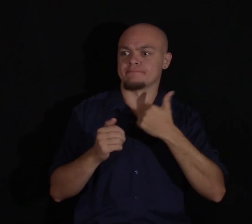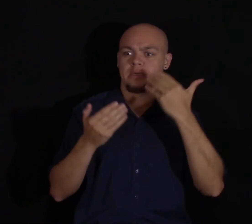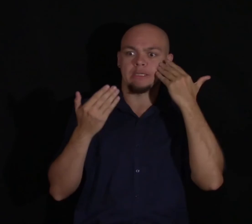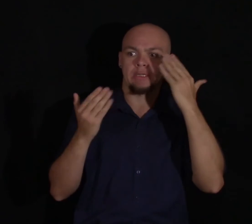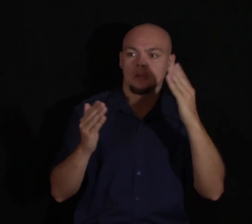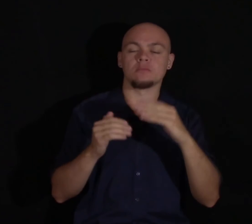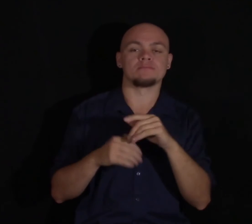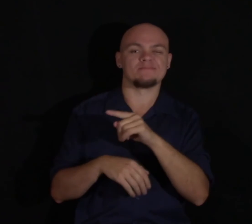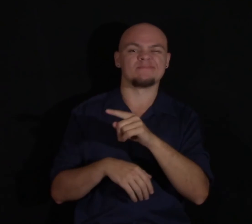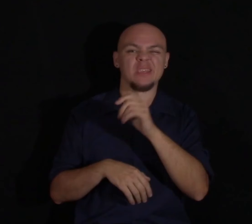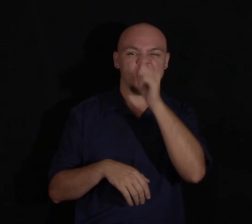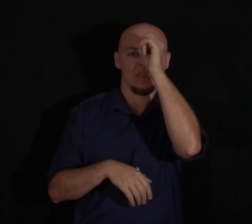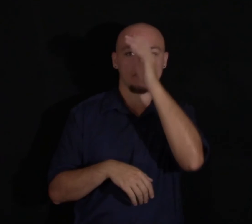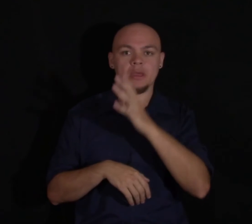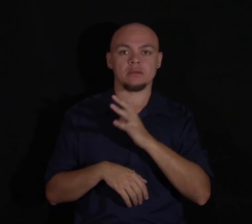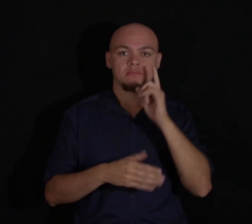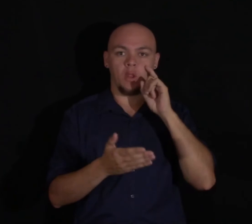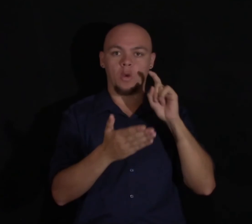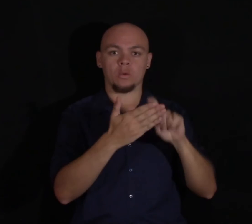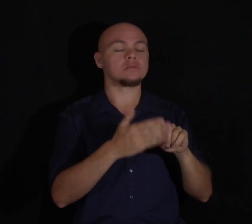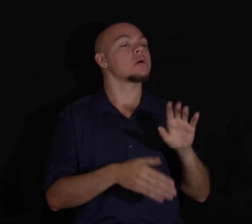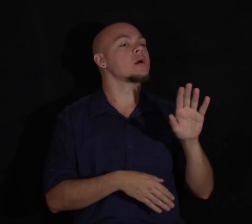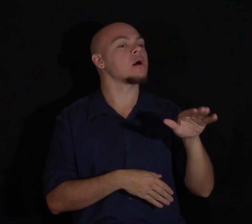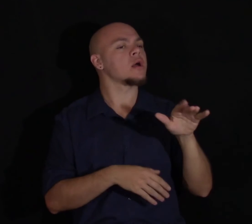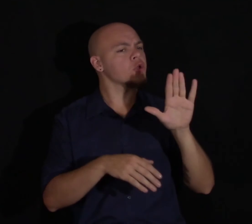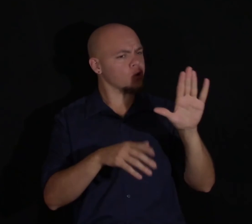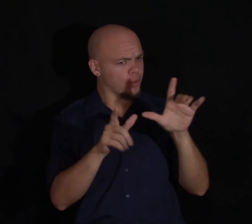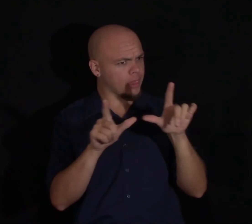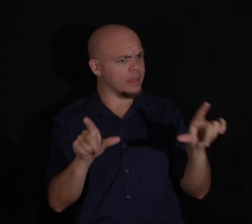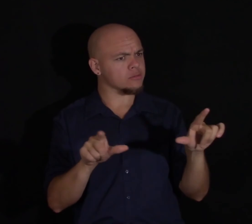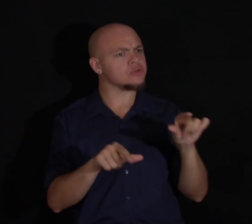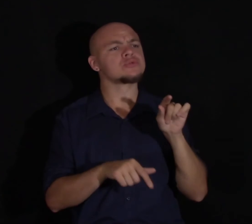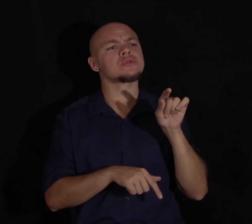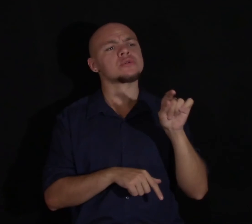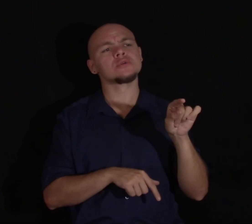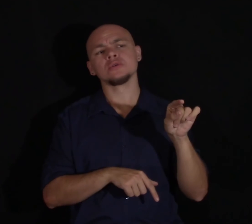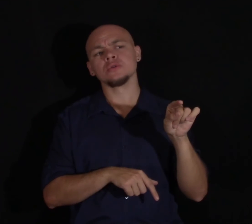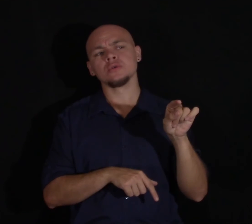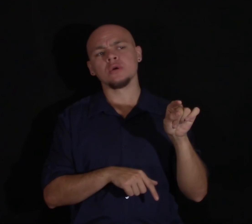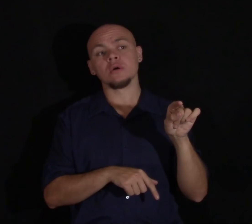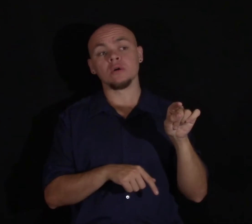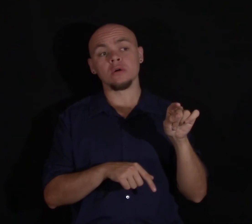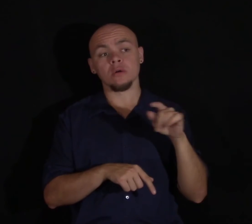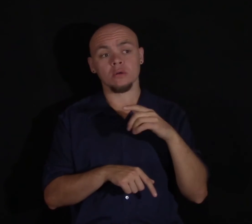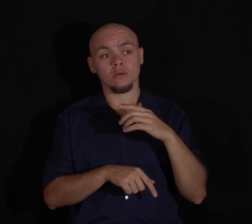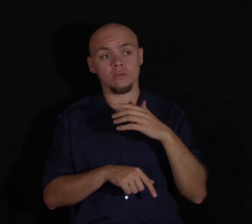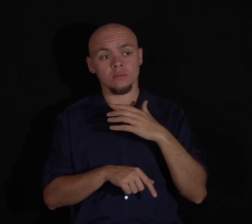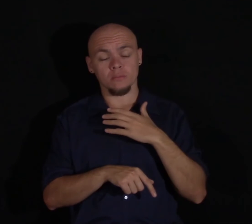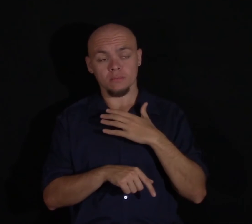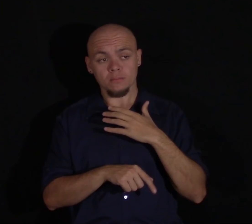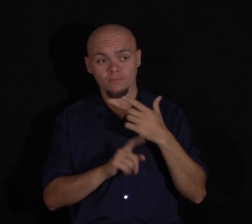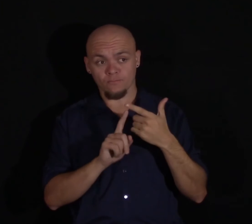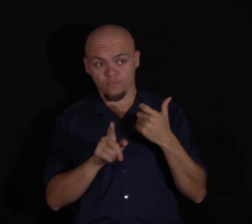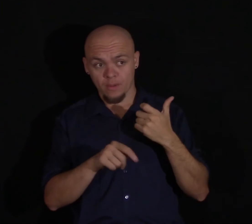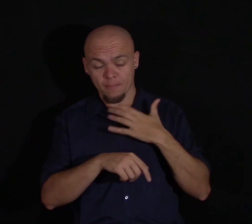me. "By your language, stranger, I suppose you are my countrymen. Are you